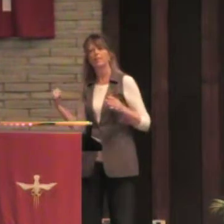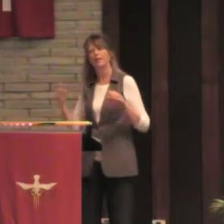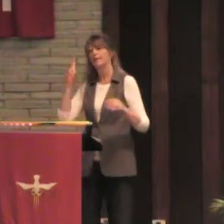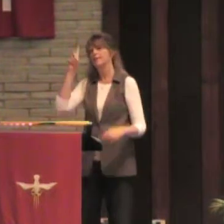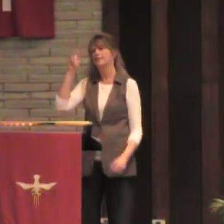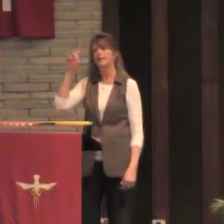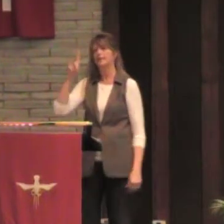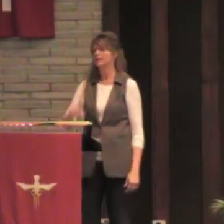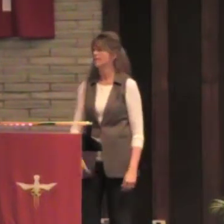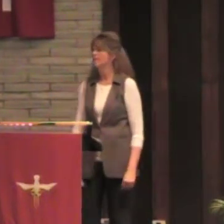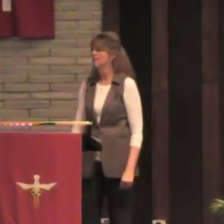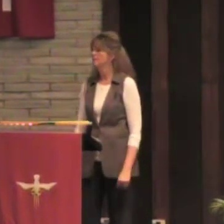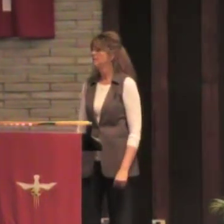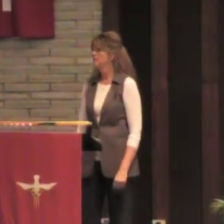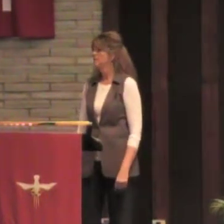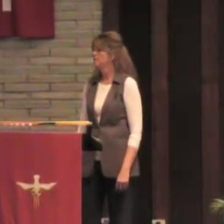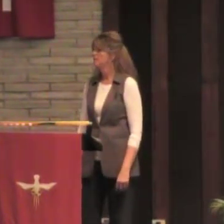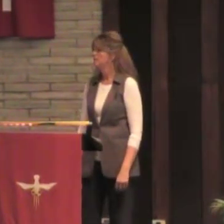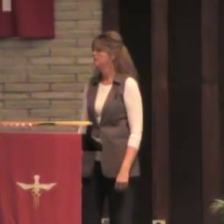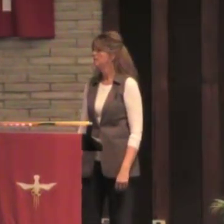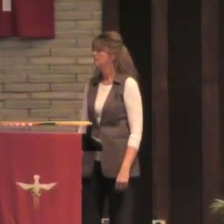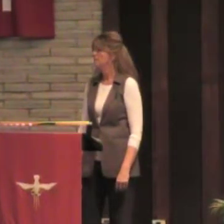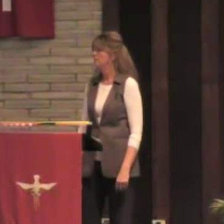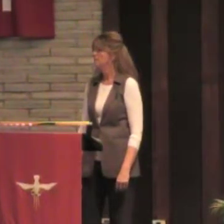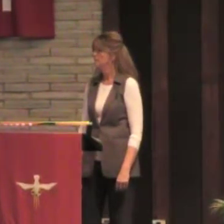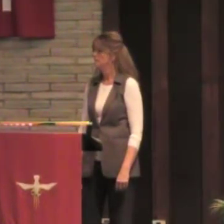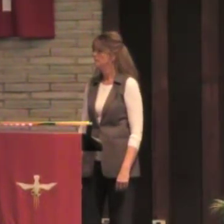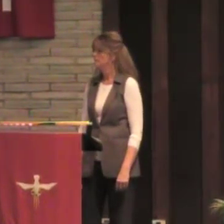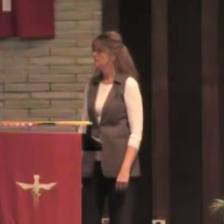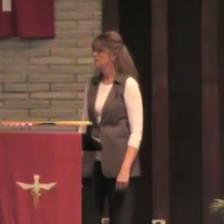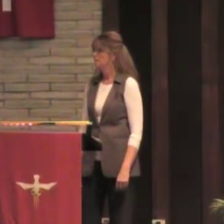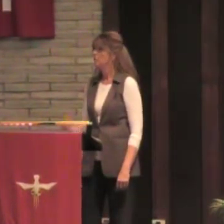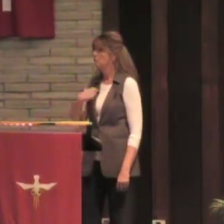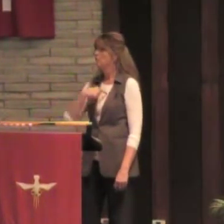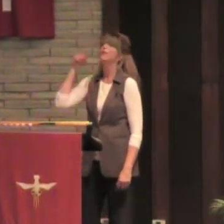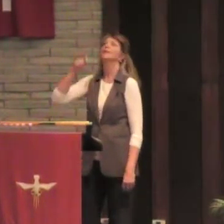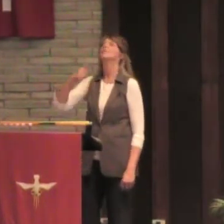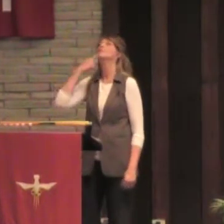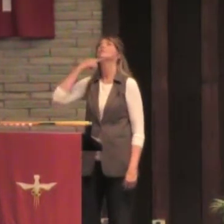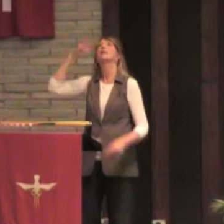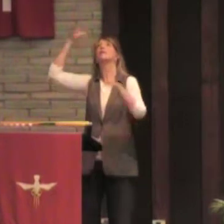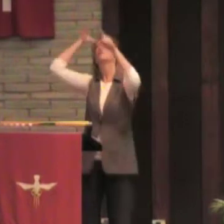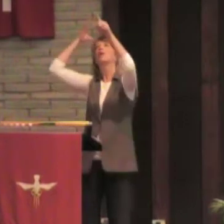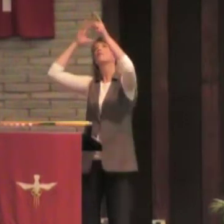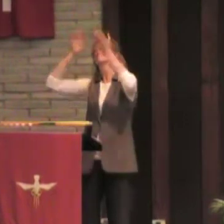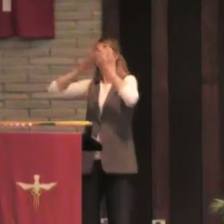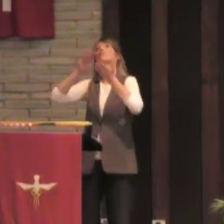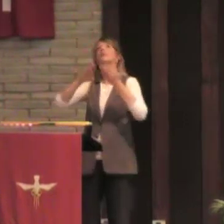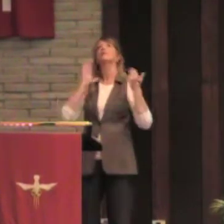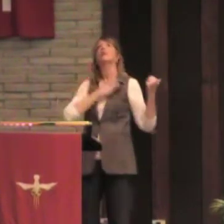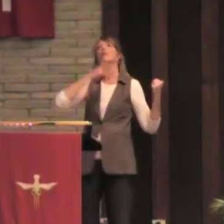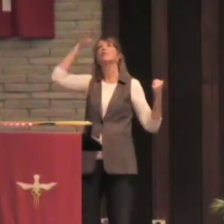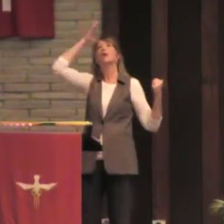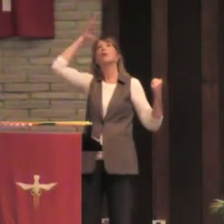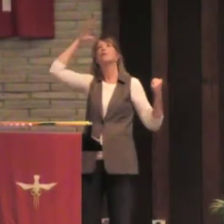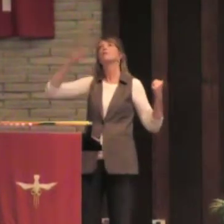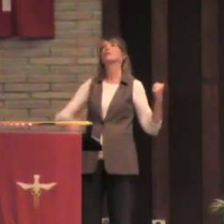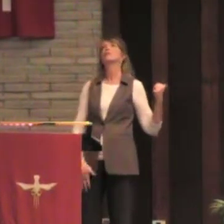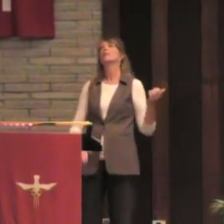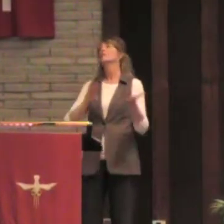forgive them because they don't understand what they did. And we need to forgive our parents too, because they did not forgive what they did.